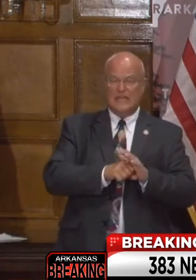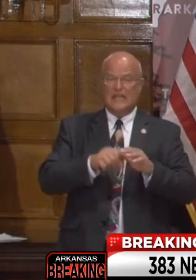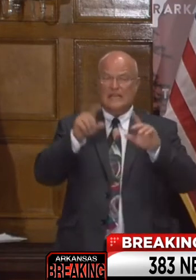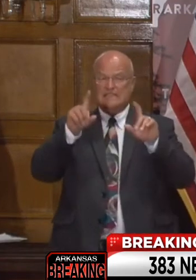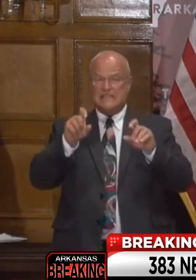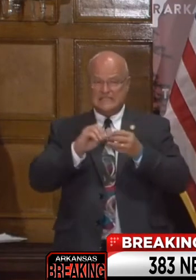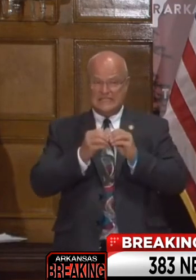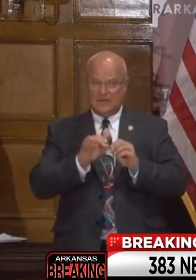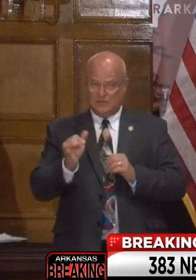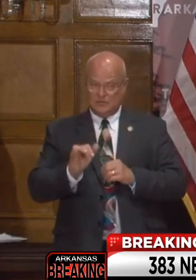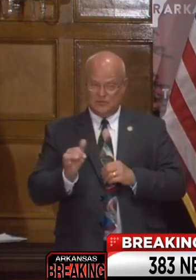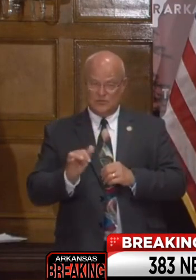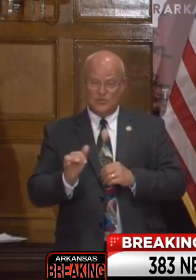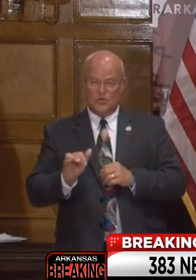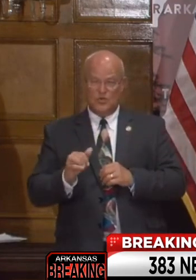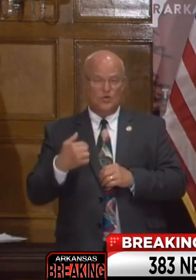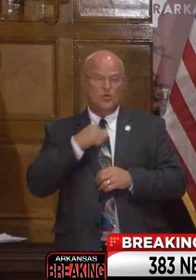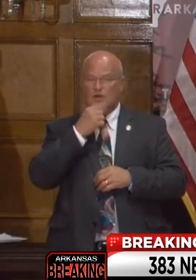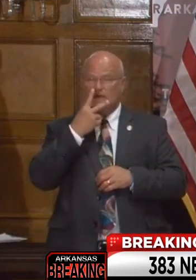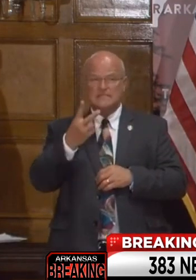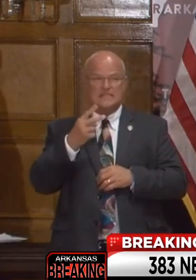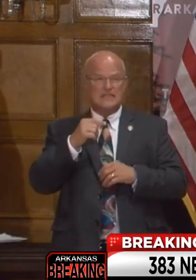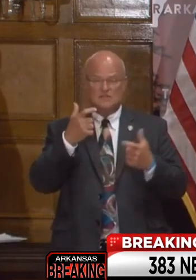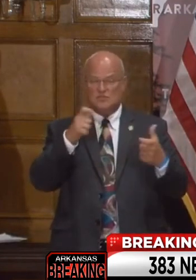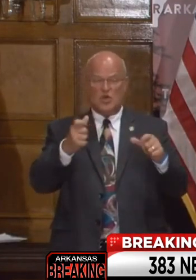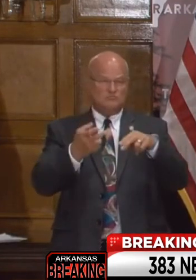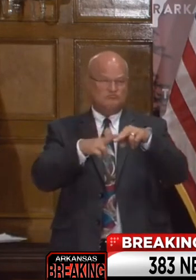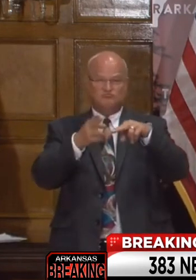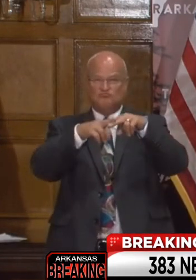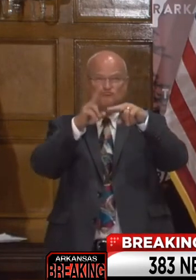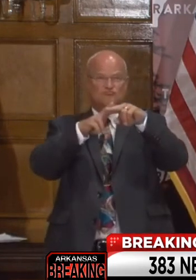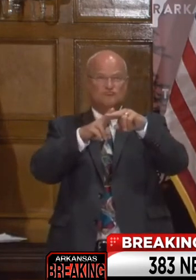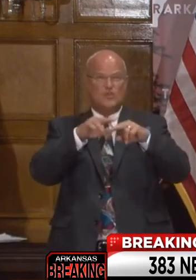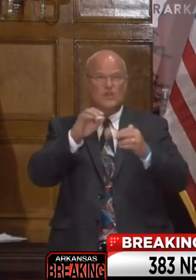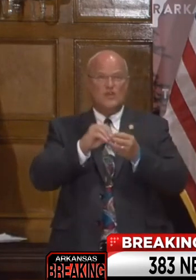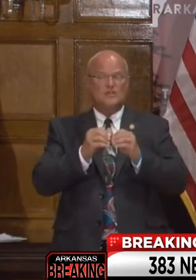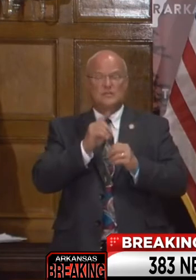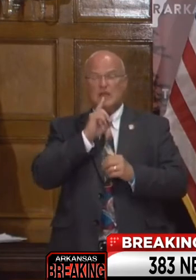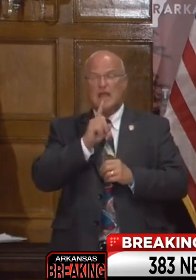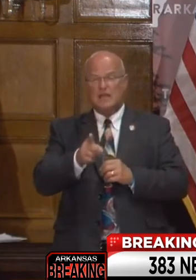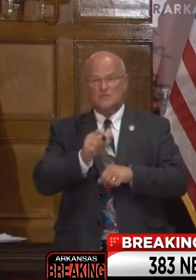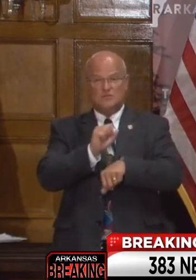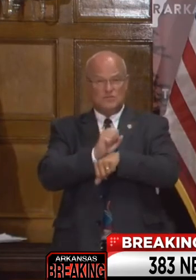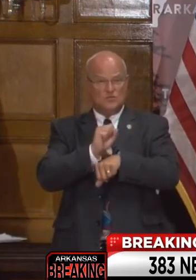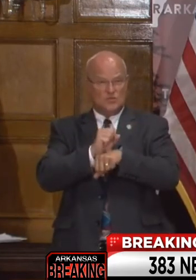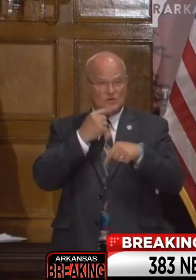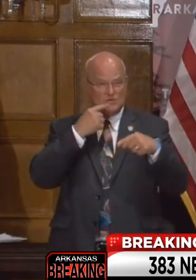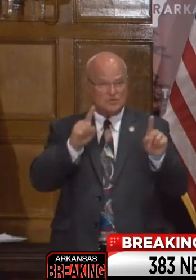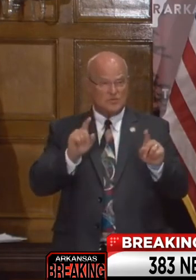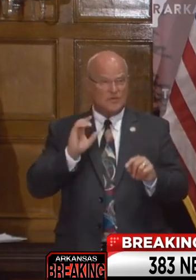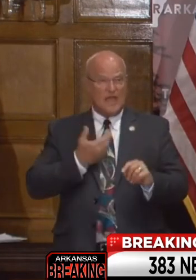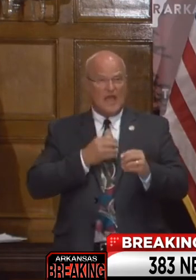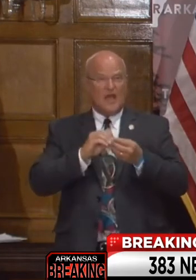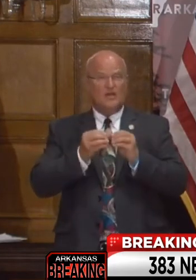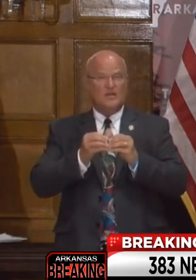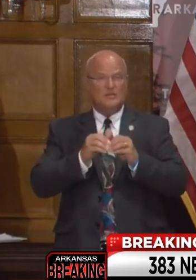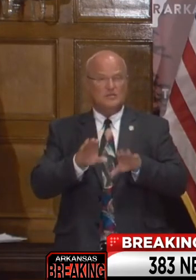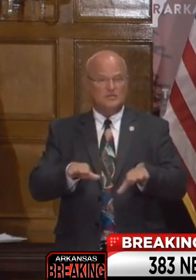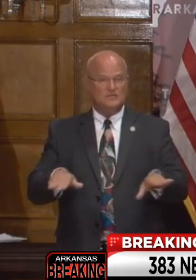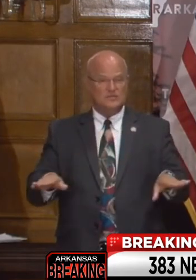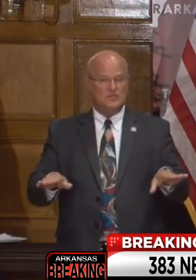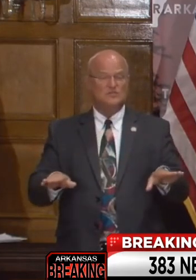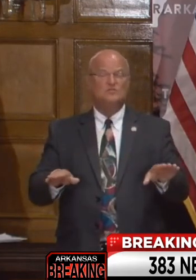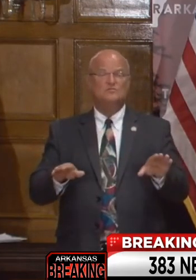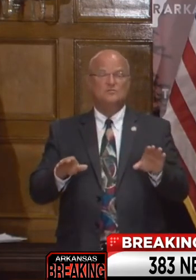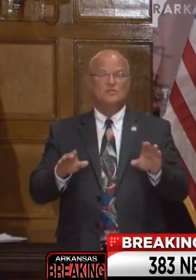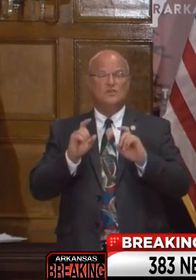testing numbers for that period of time, but we're not seeing those large increases. Those numbers actually were, our numbers of children